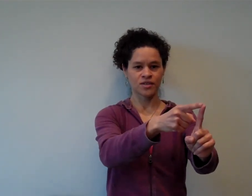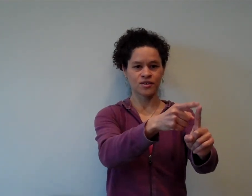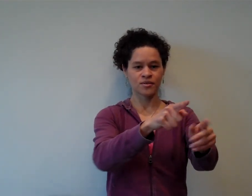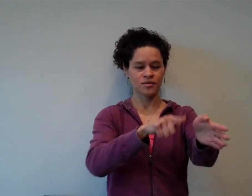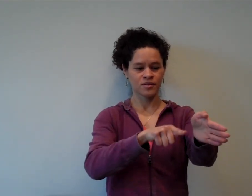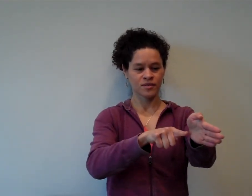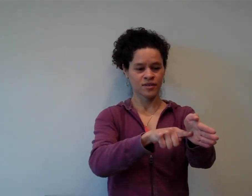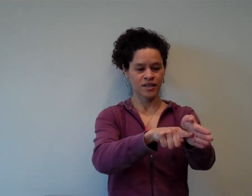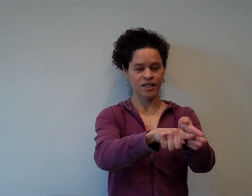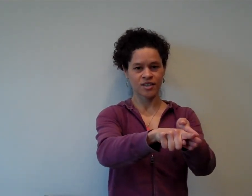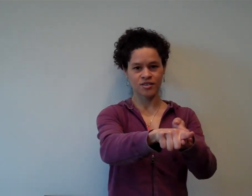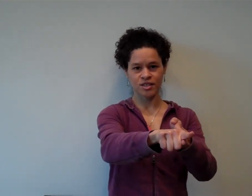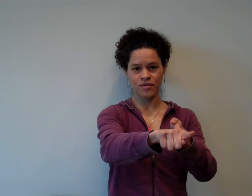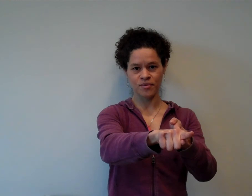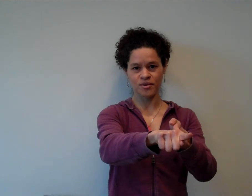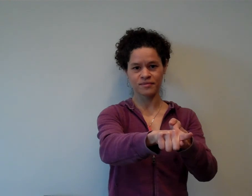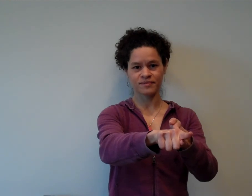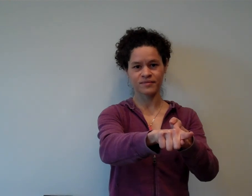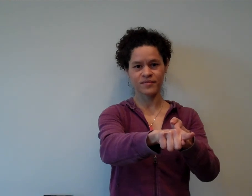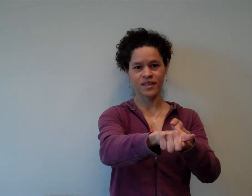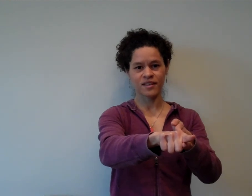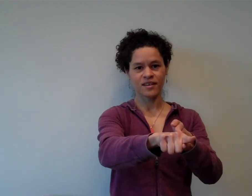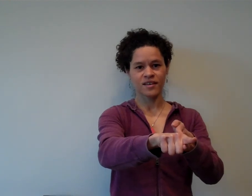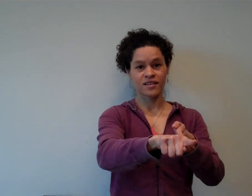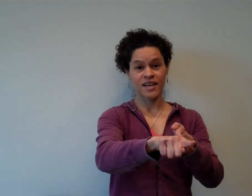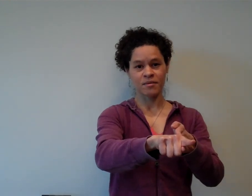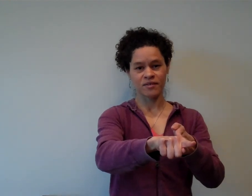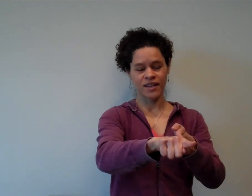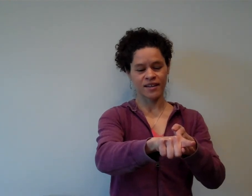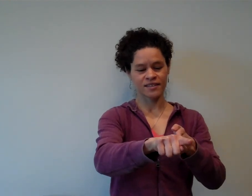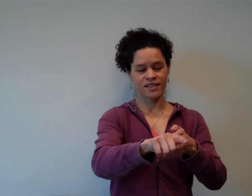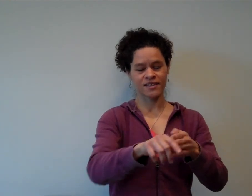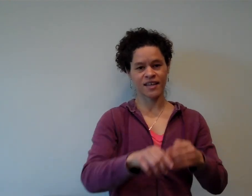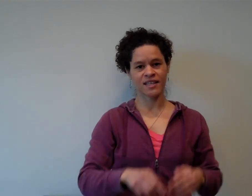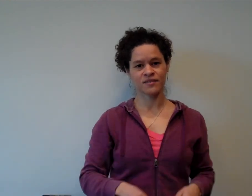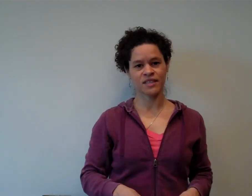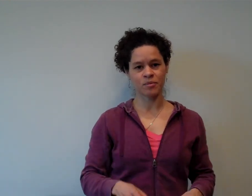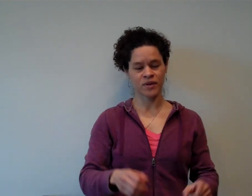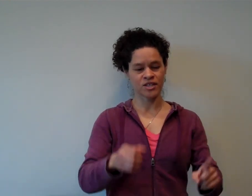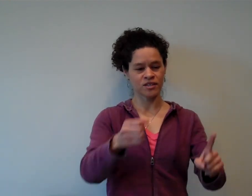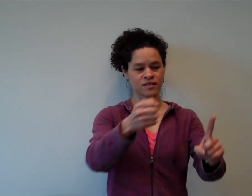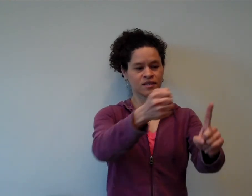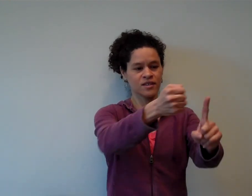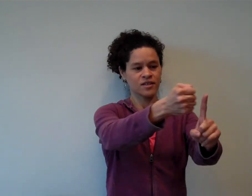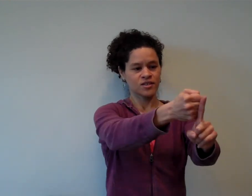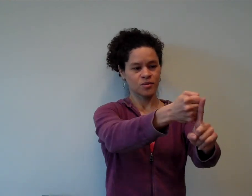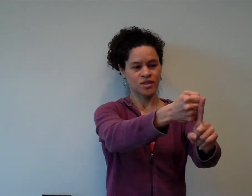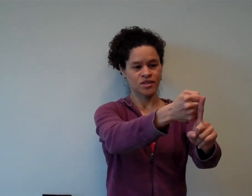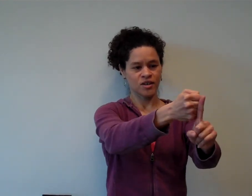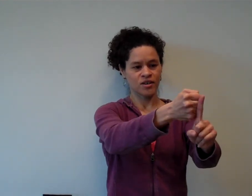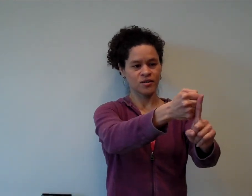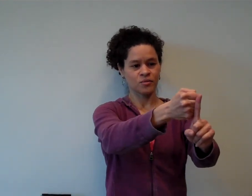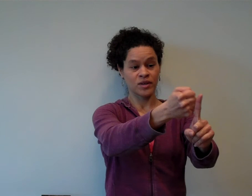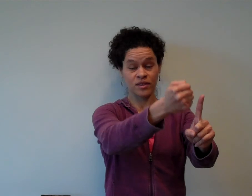to, accusative through. The ablative case is the case of separation. So we start with